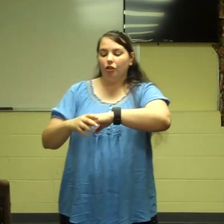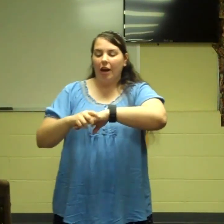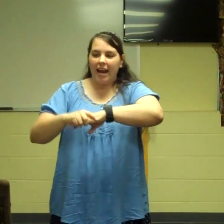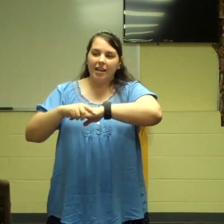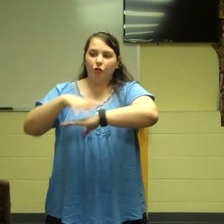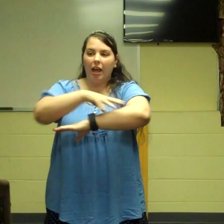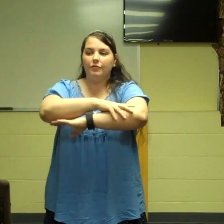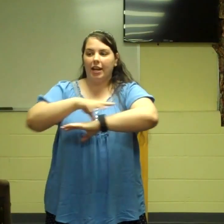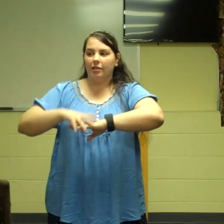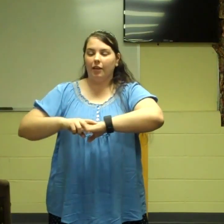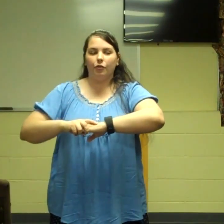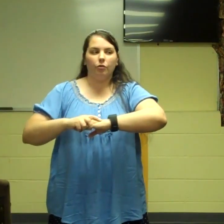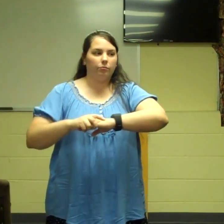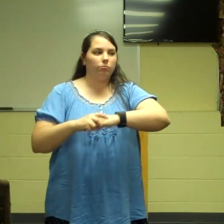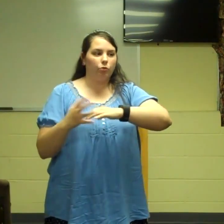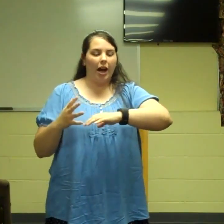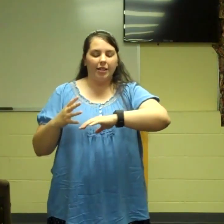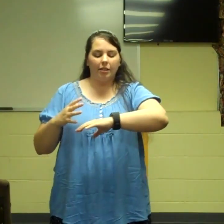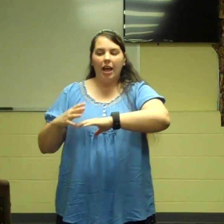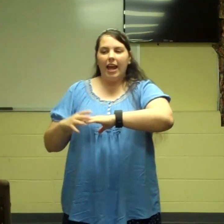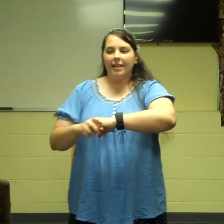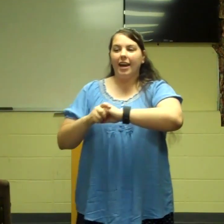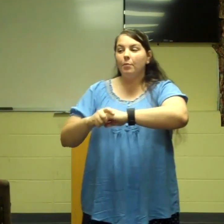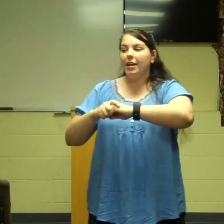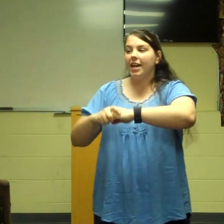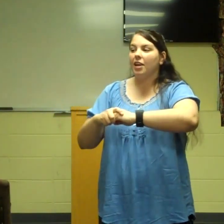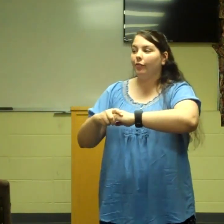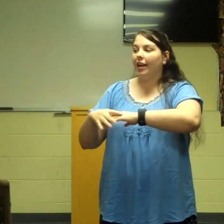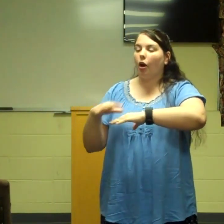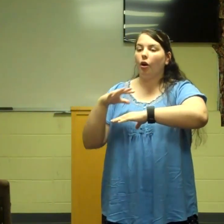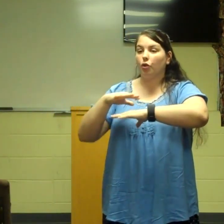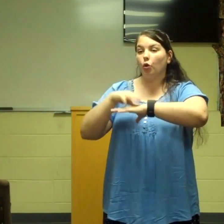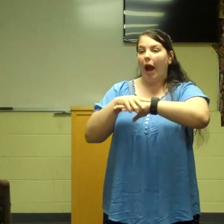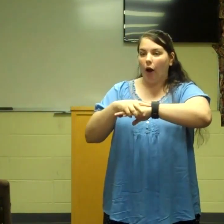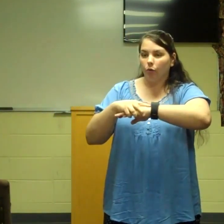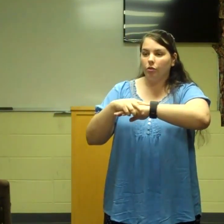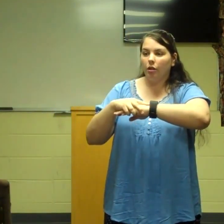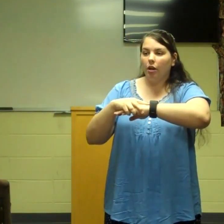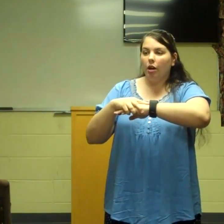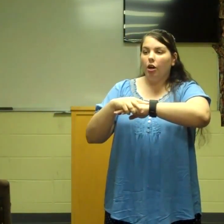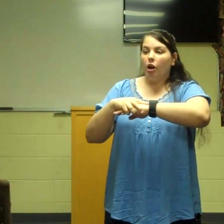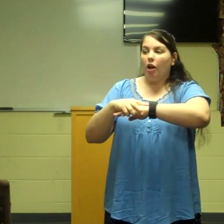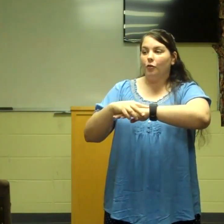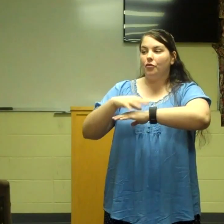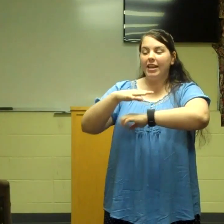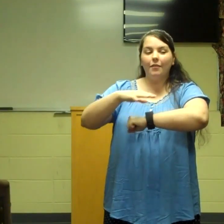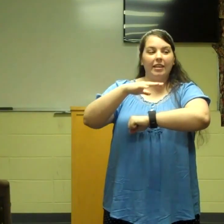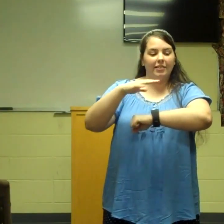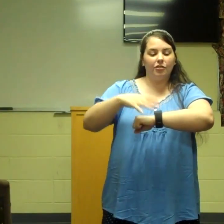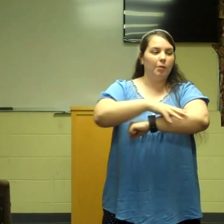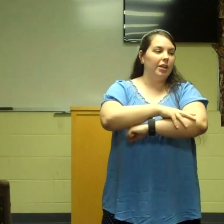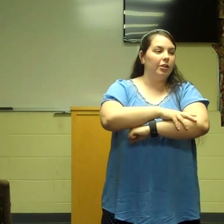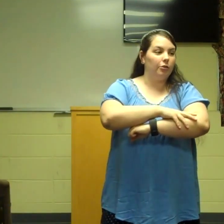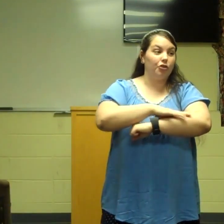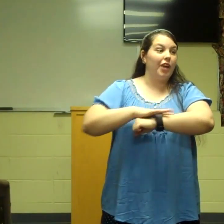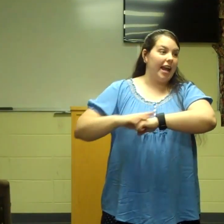Your hand, your left hand, if you're right-handed, is going to be kind of like the ground. So if you think of it, this is going to be your